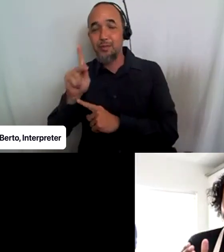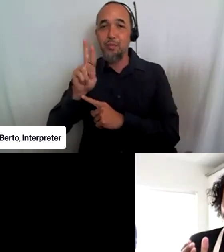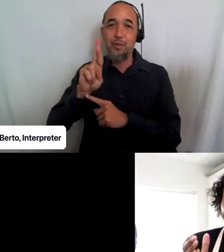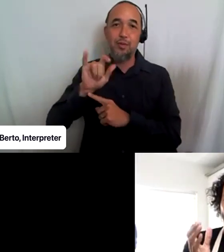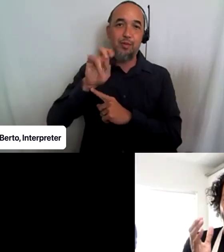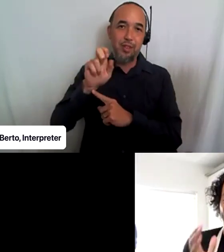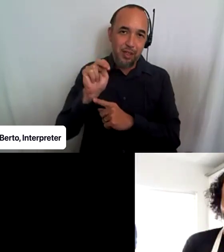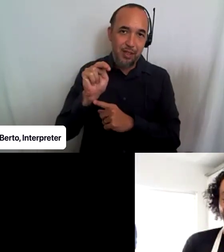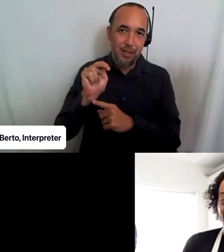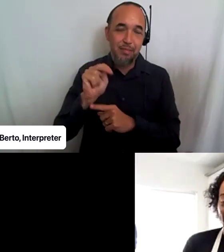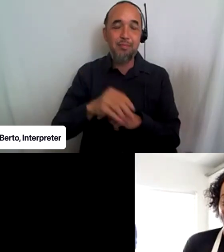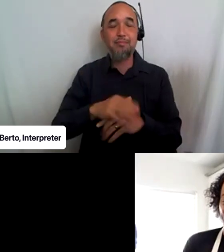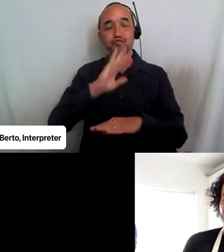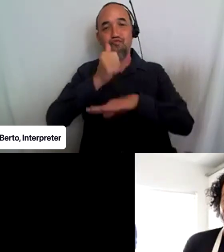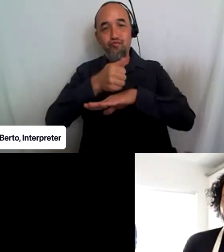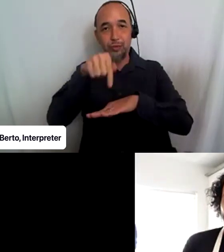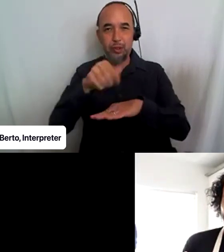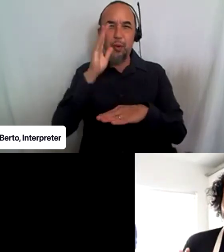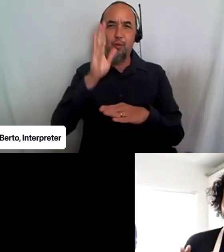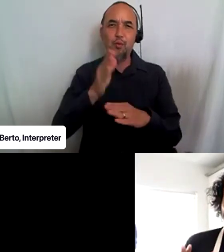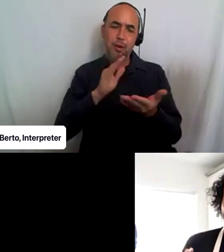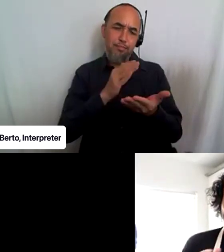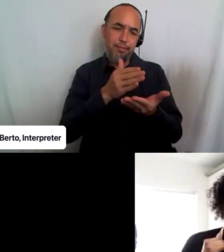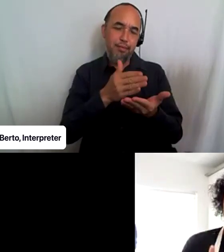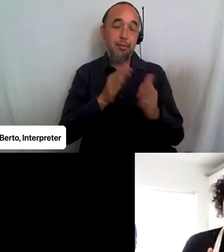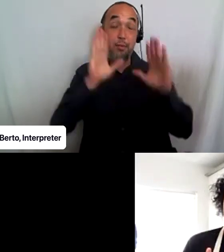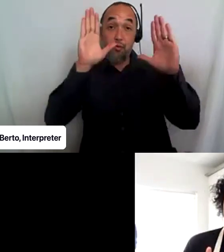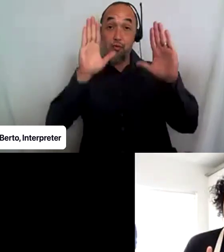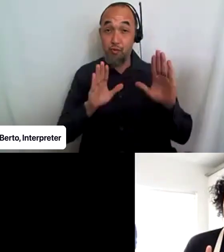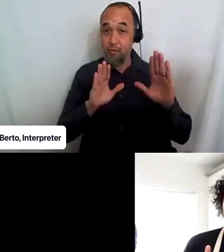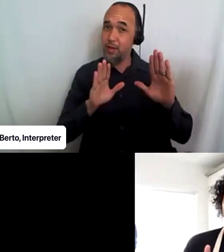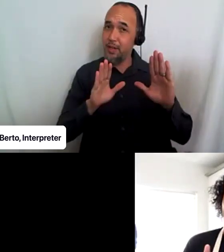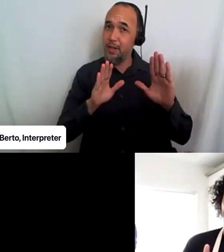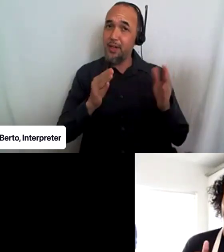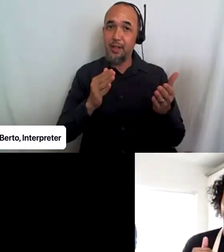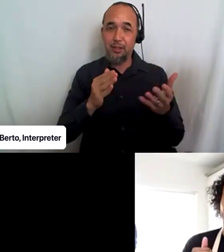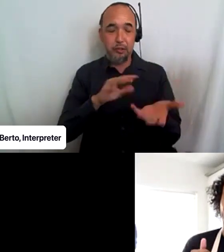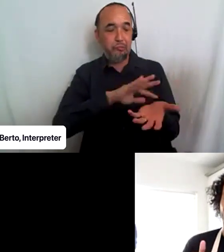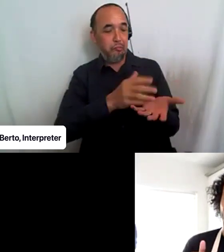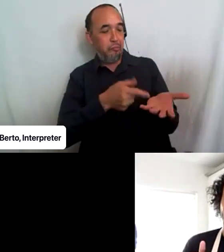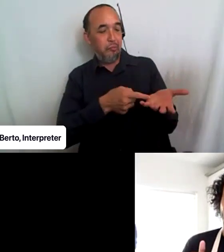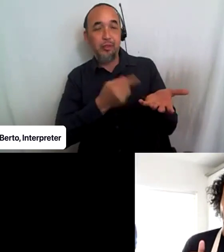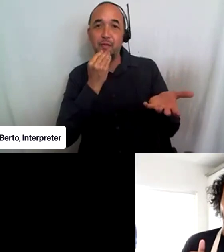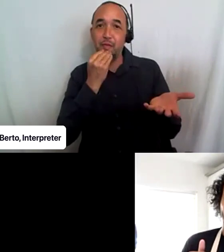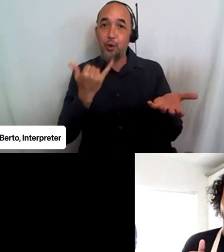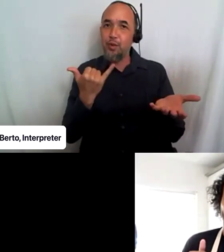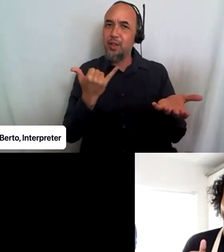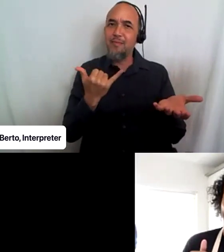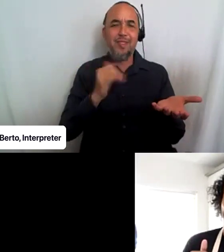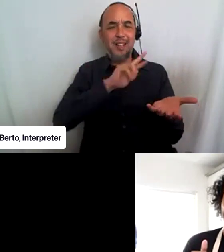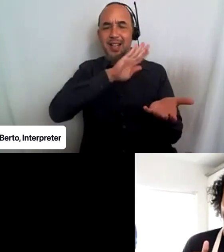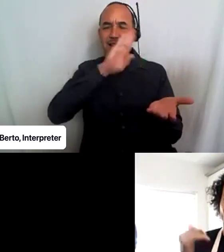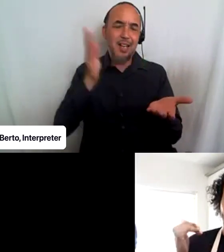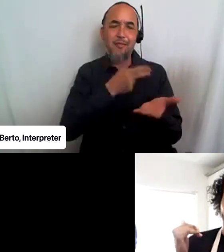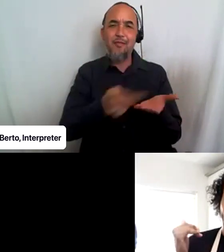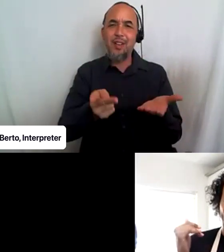this. We're going to make an amazing recipe today, a recipe that has never failed me ever since I started making it, that has